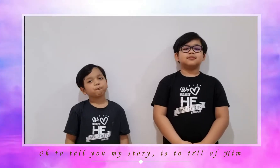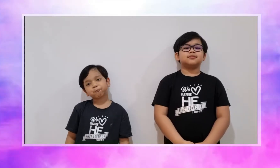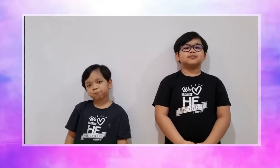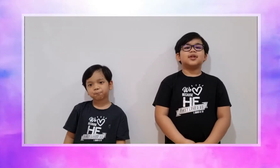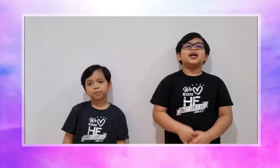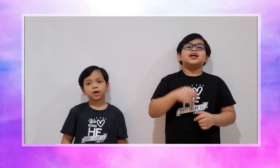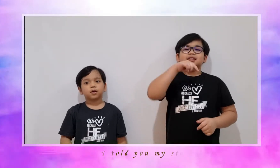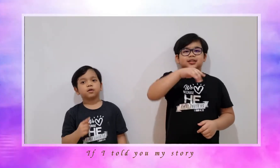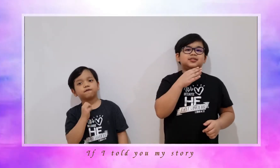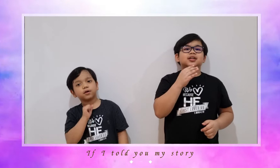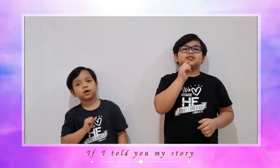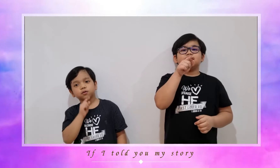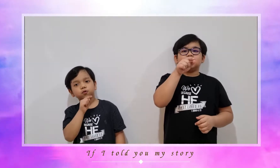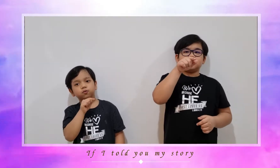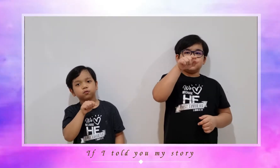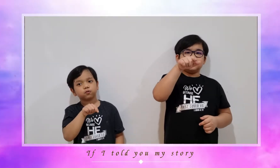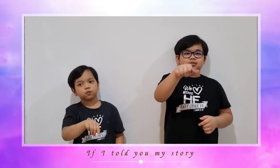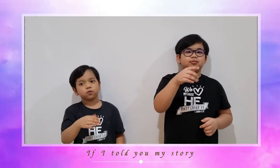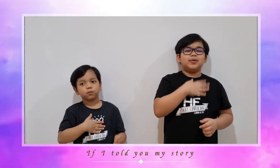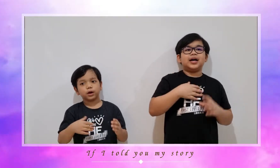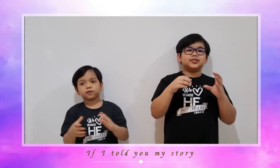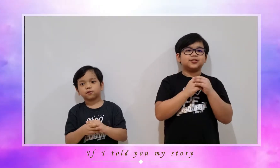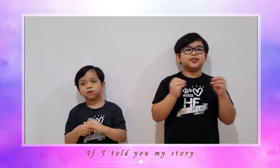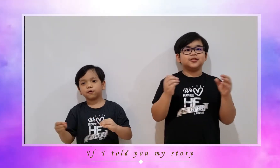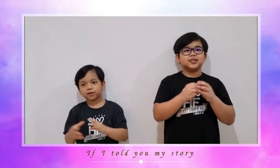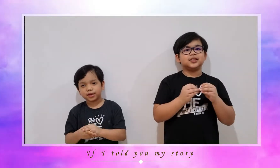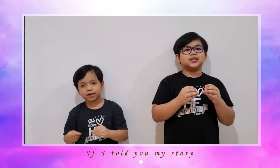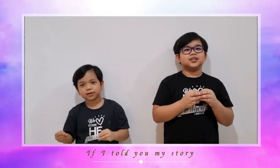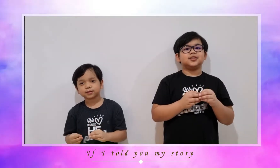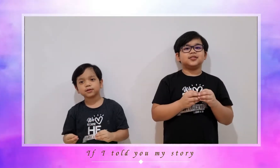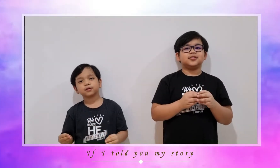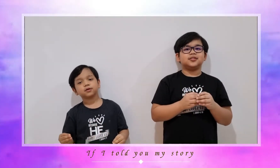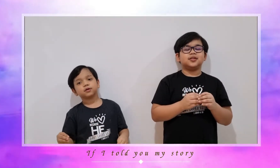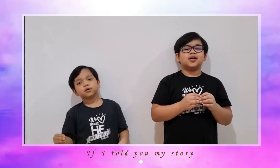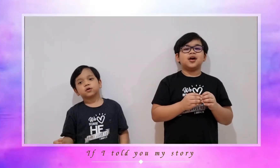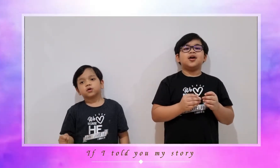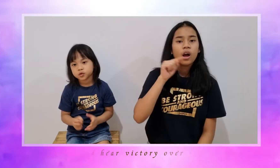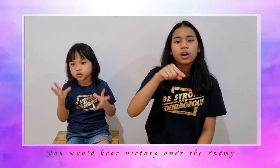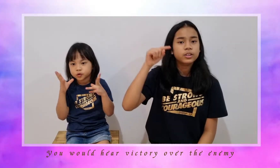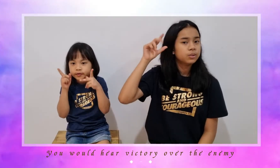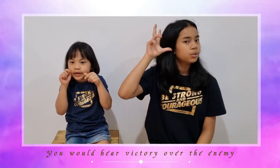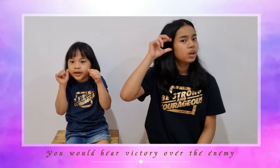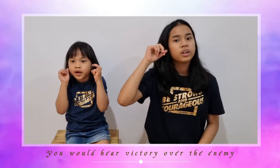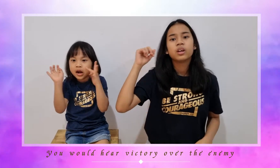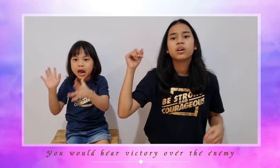If I told you my story You would hear